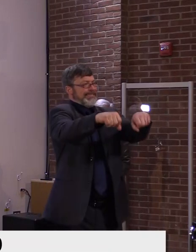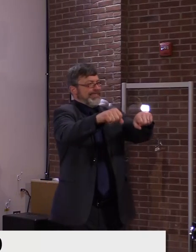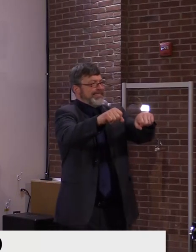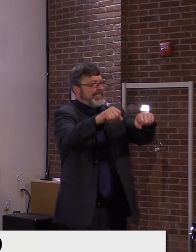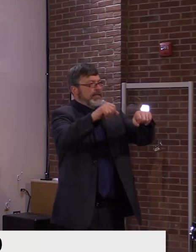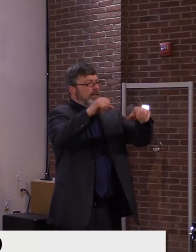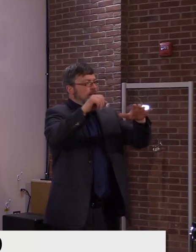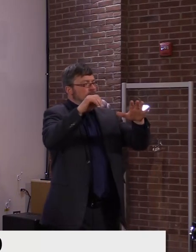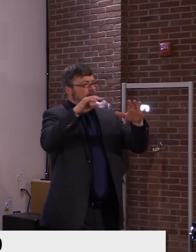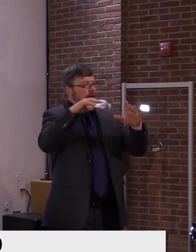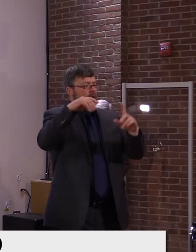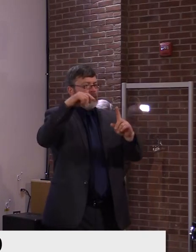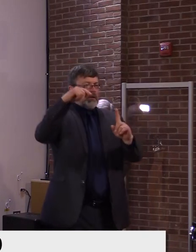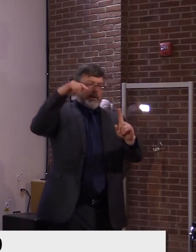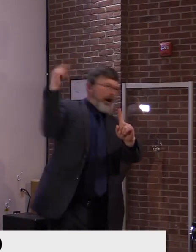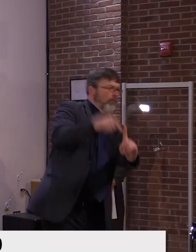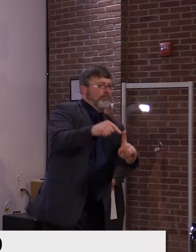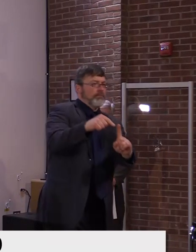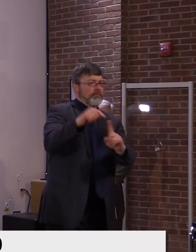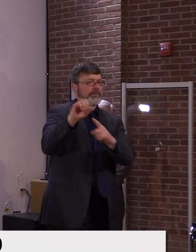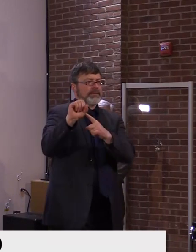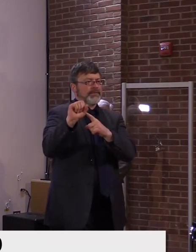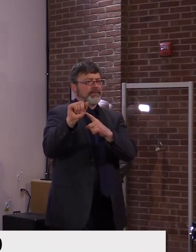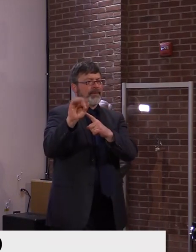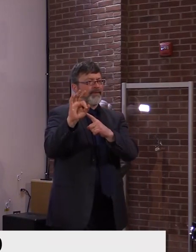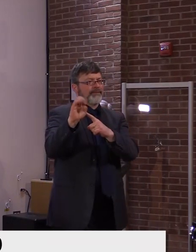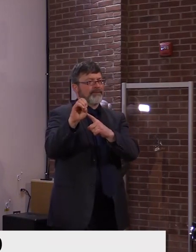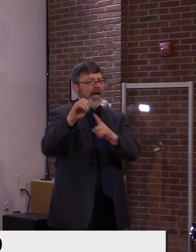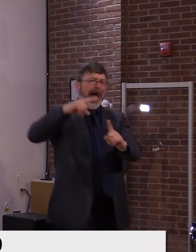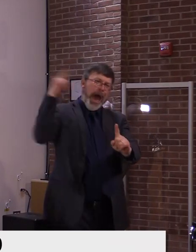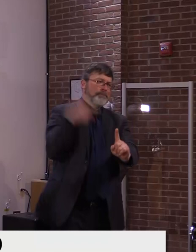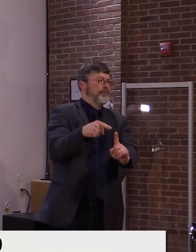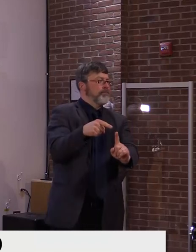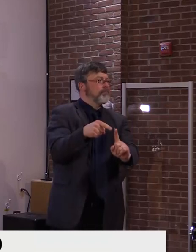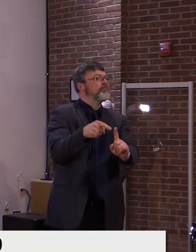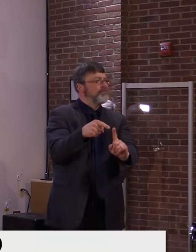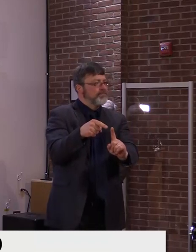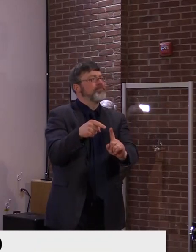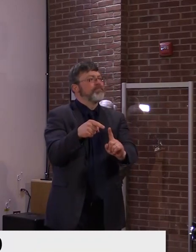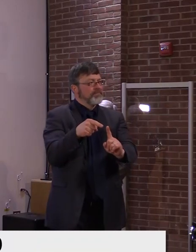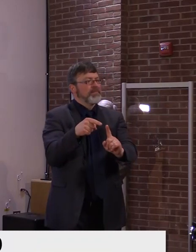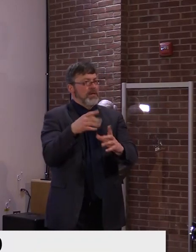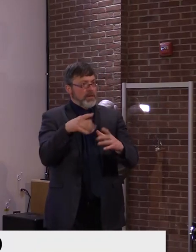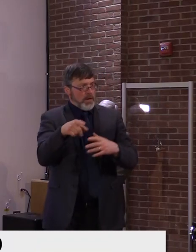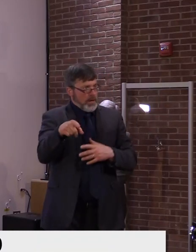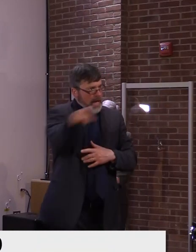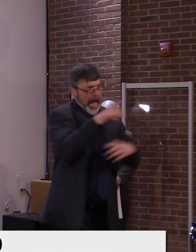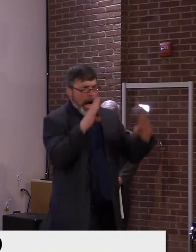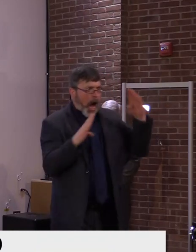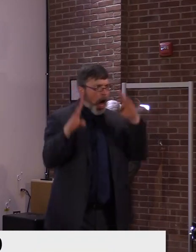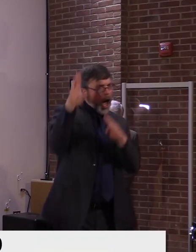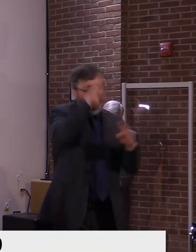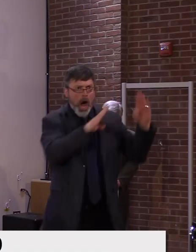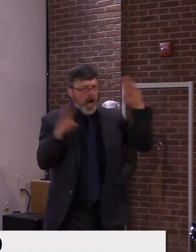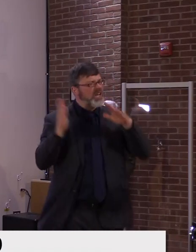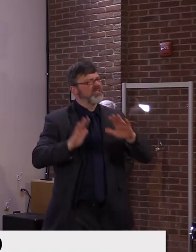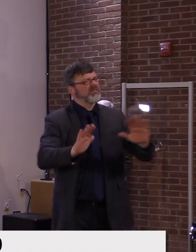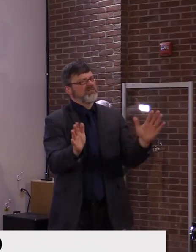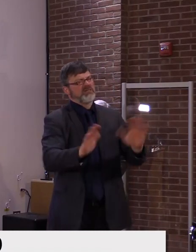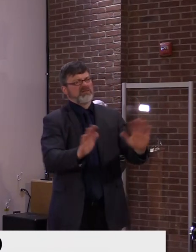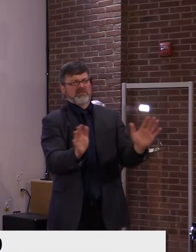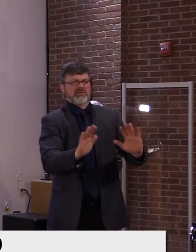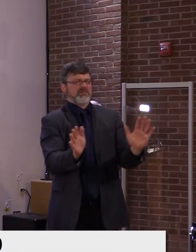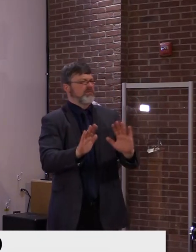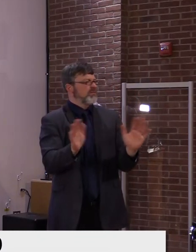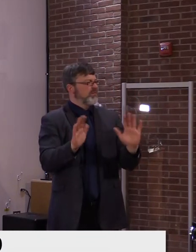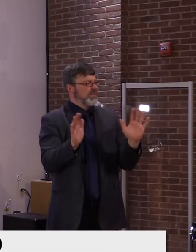be first. But again, it shouldn't necessarily alarm us in terms of the statistics that have been